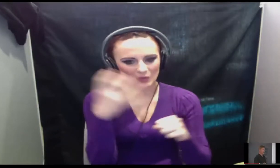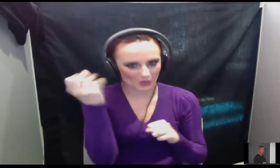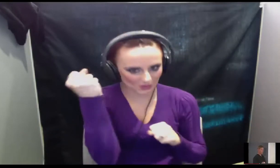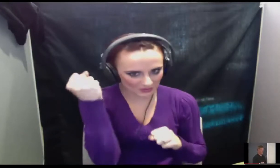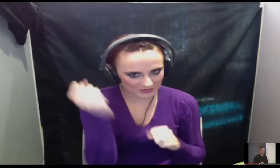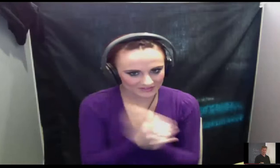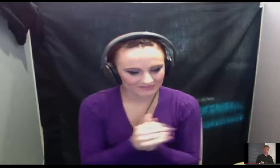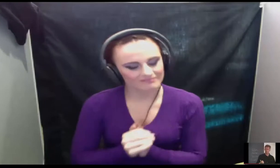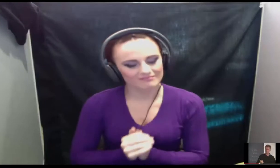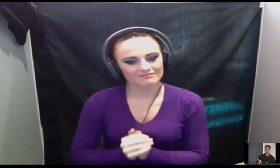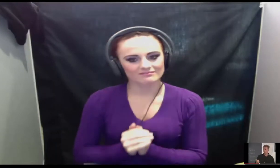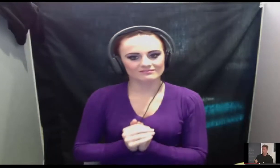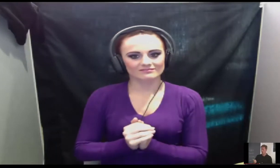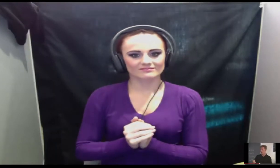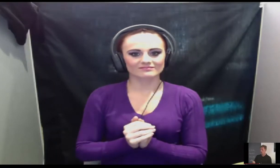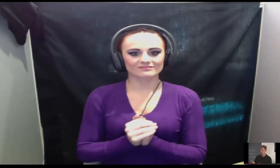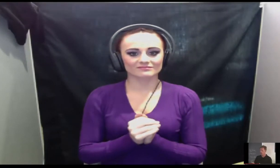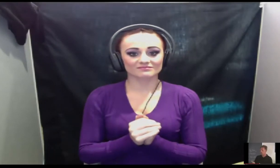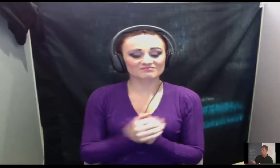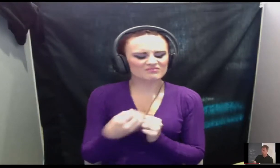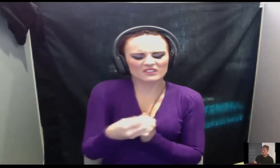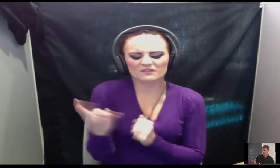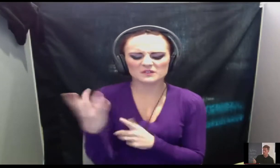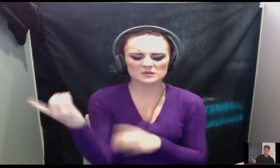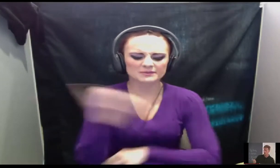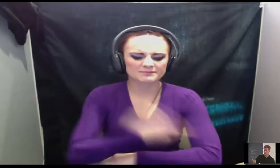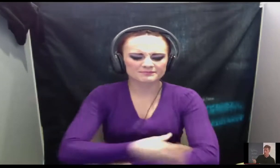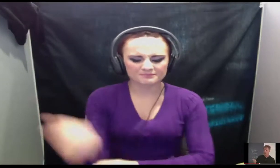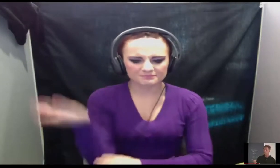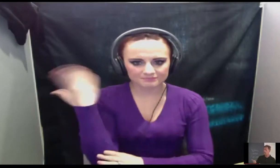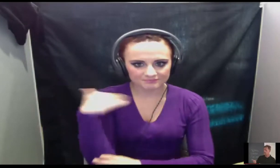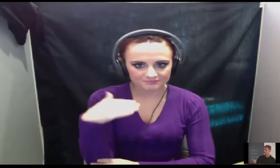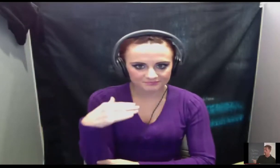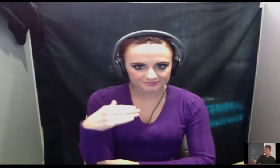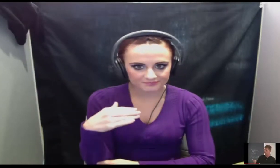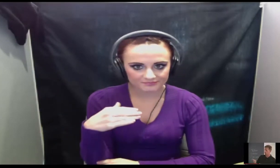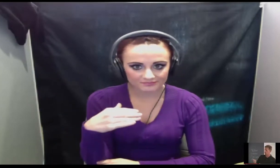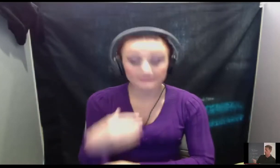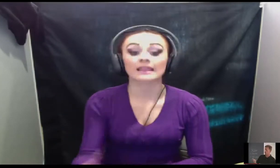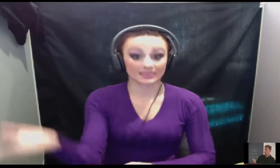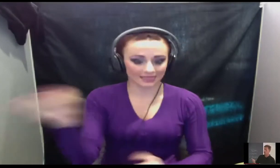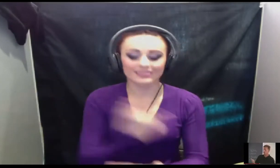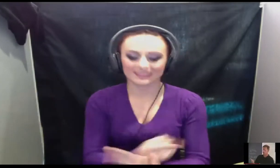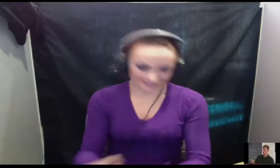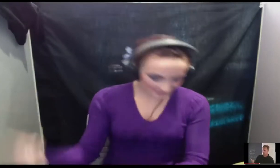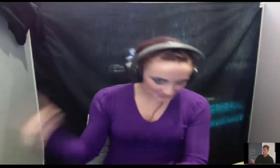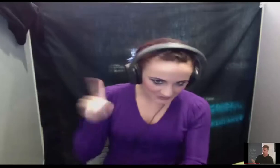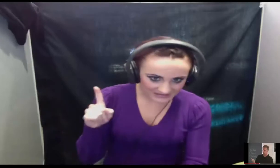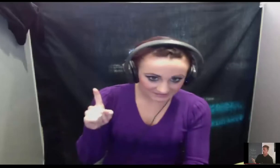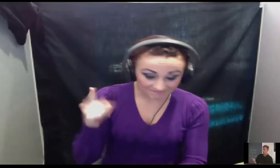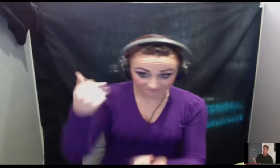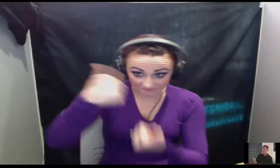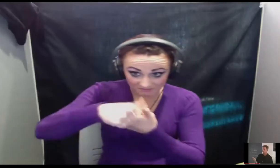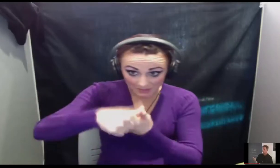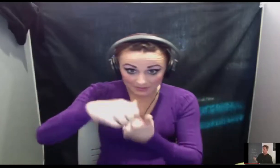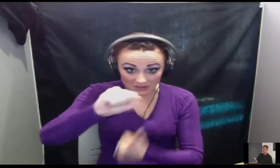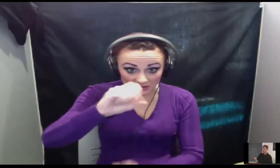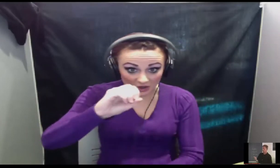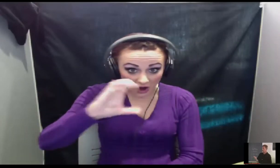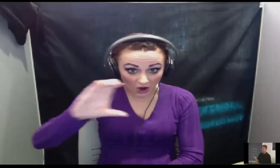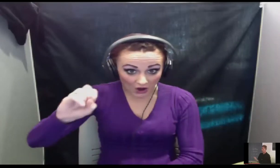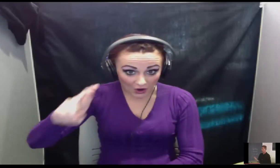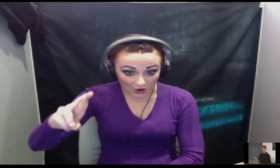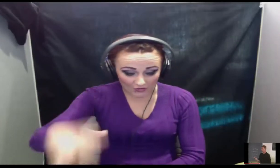A few days ago or last week, the soccer fields were saturated. We'd had so